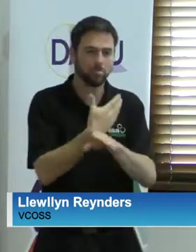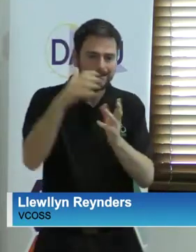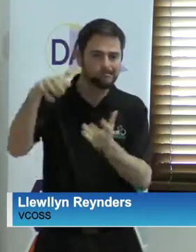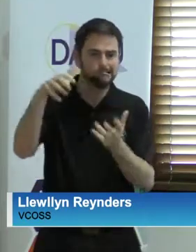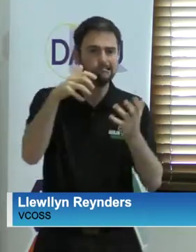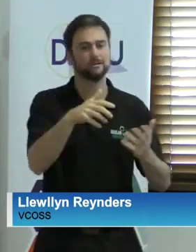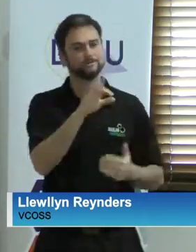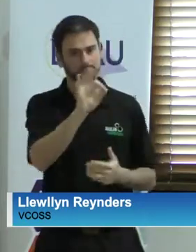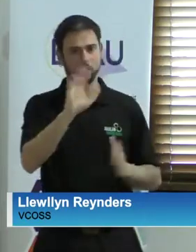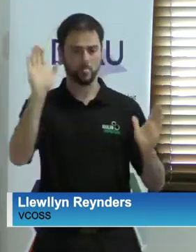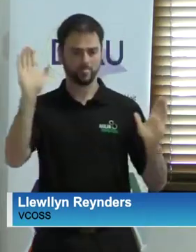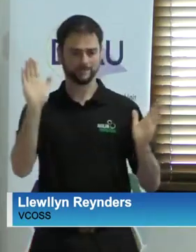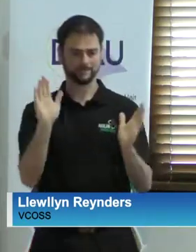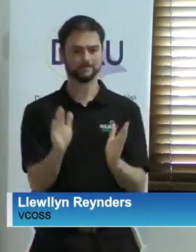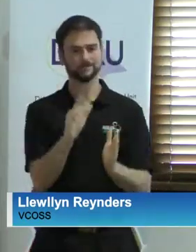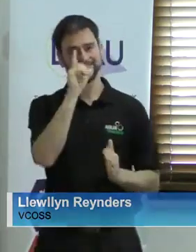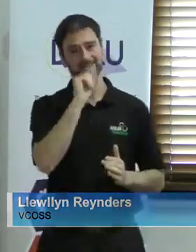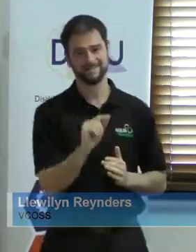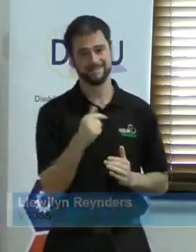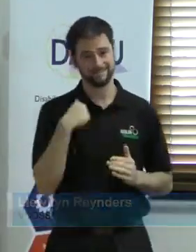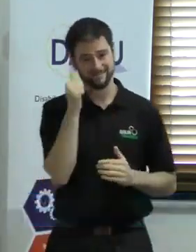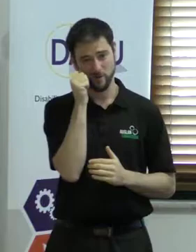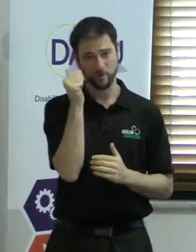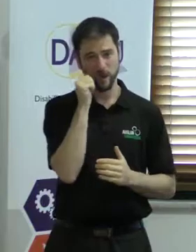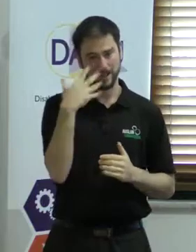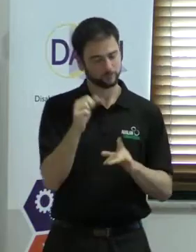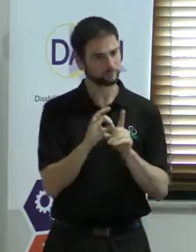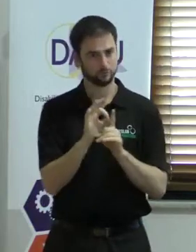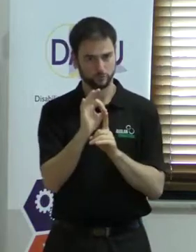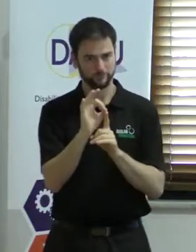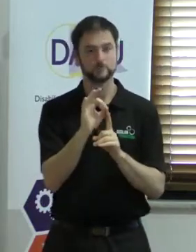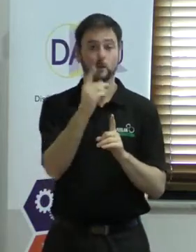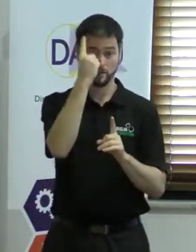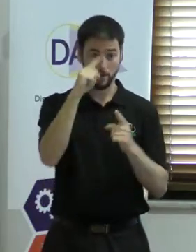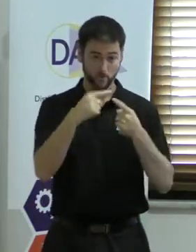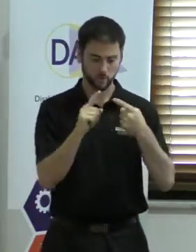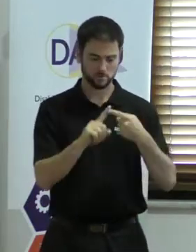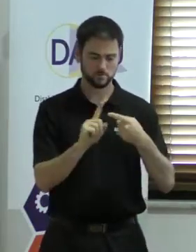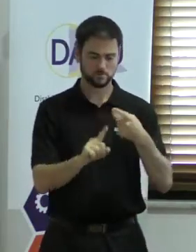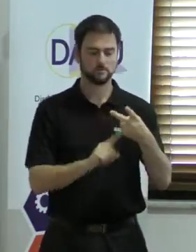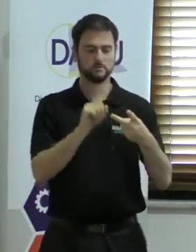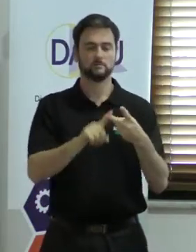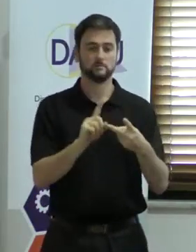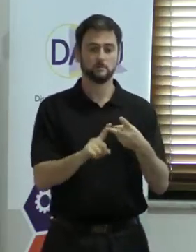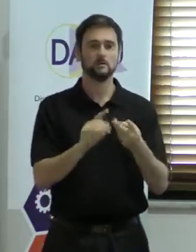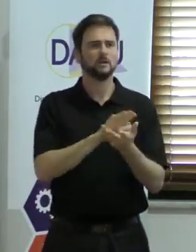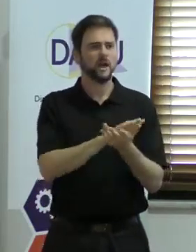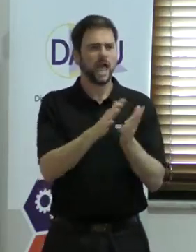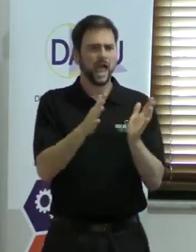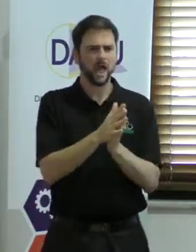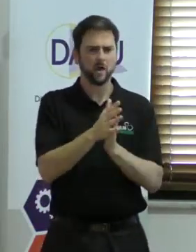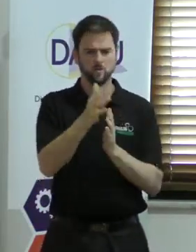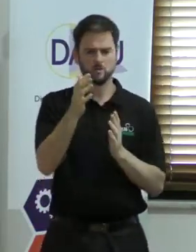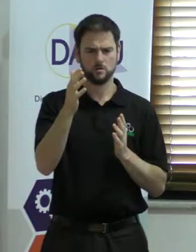over again. But the other issue you raise is actually really important as well, which is how do we